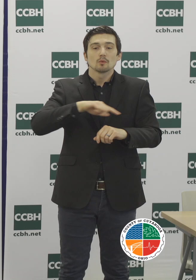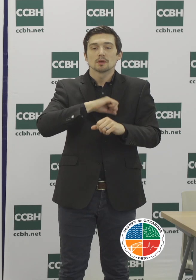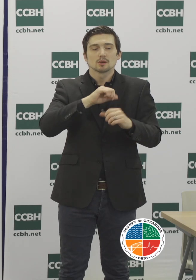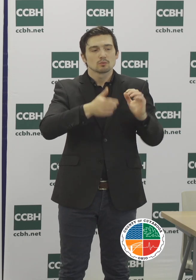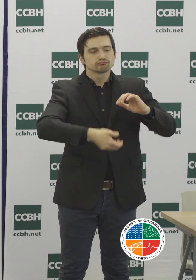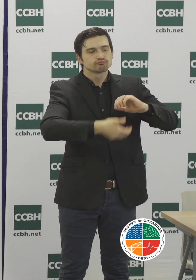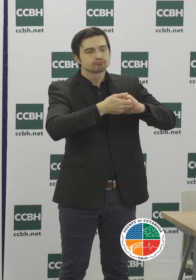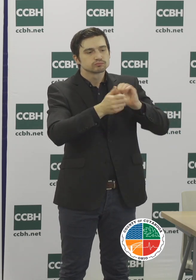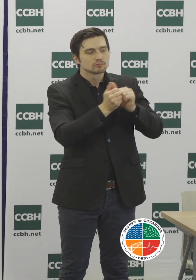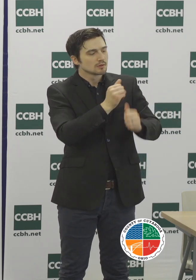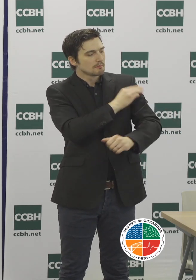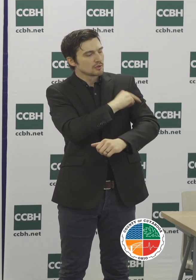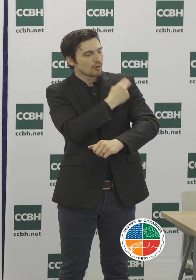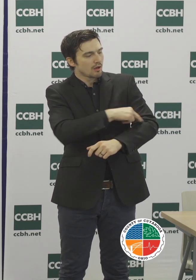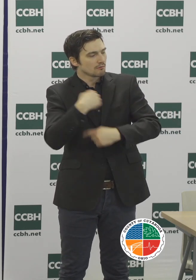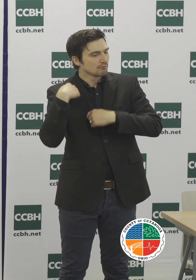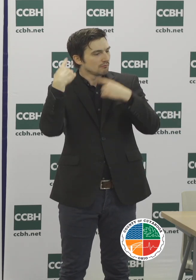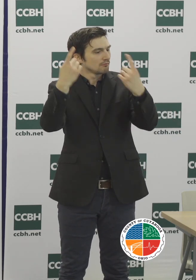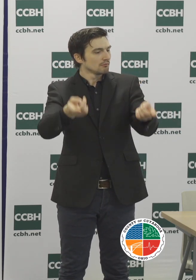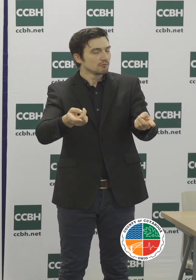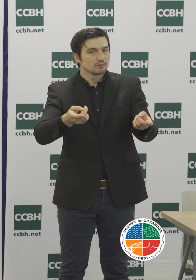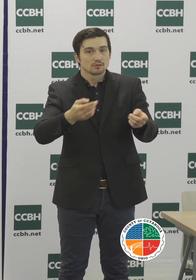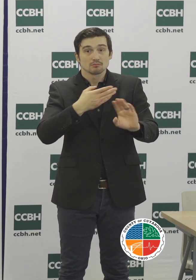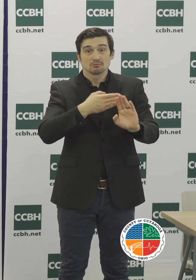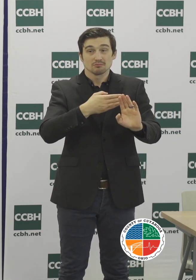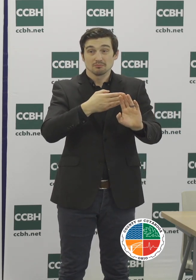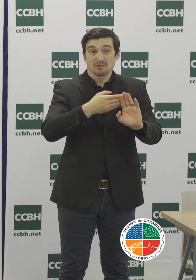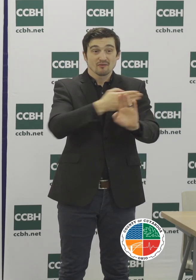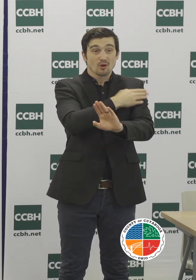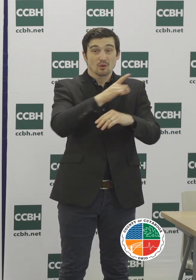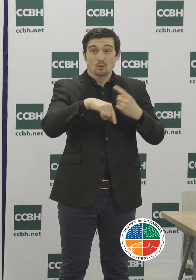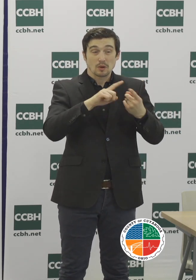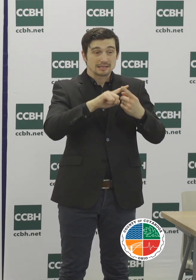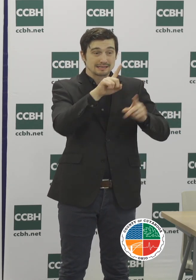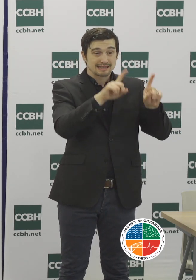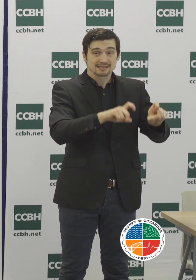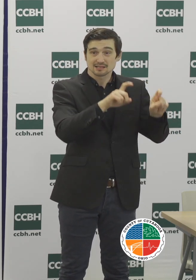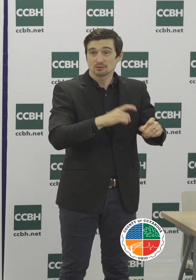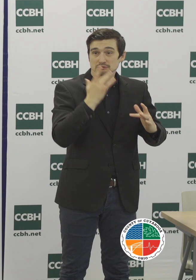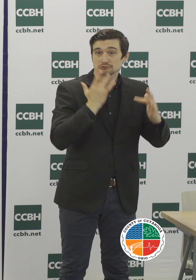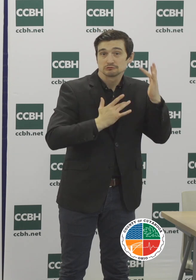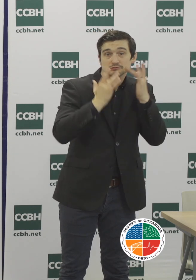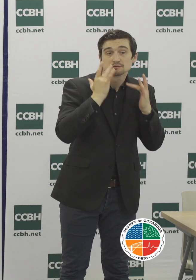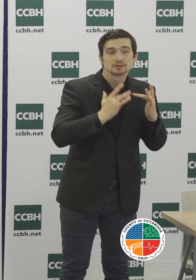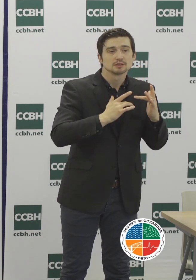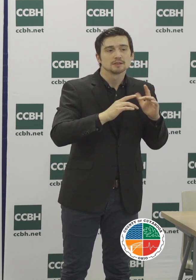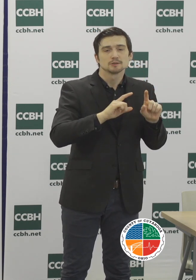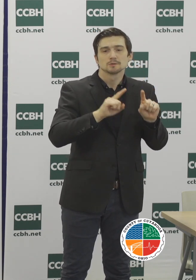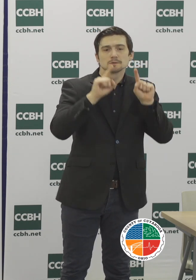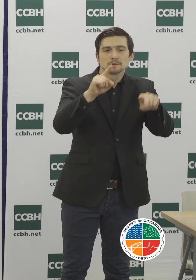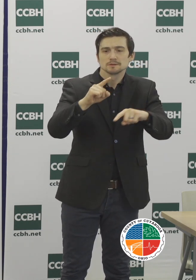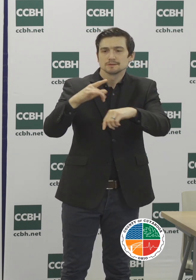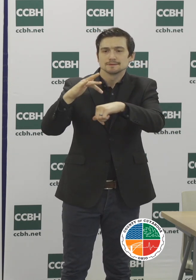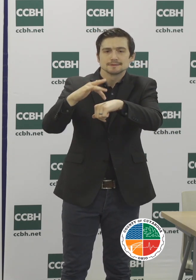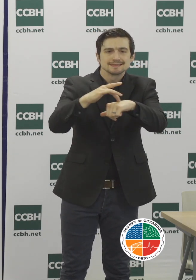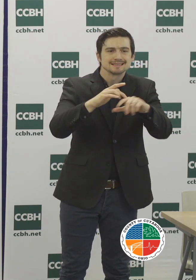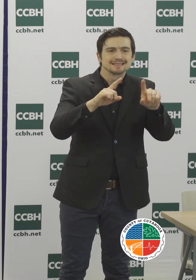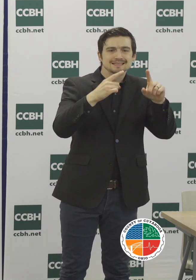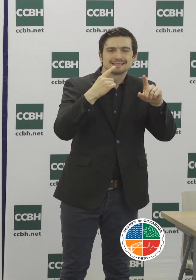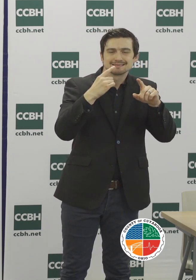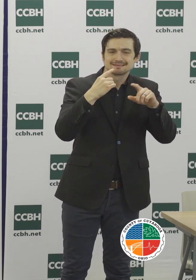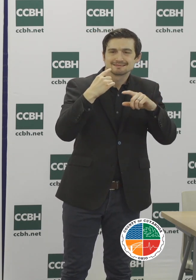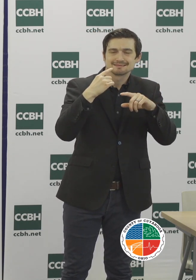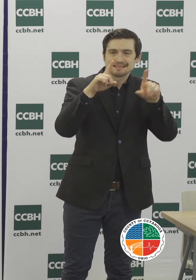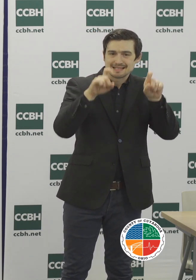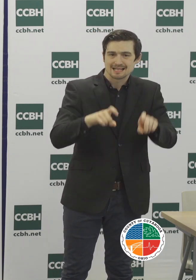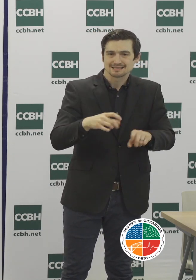Health from the very beginning, even when testing was scarce, to test in areas where testing was not available and risk was high in